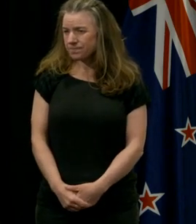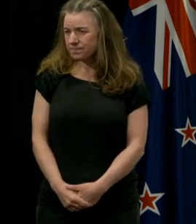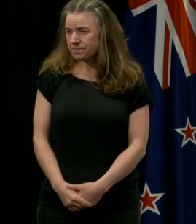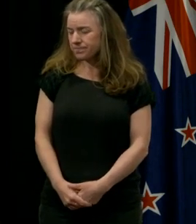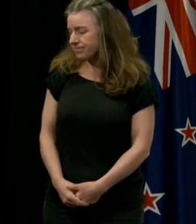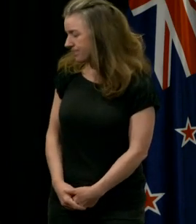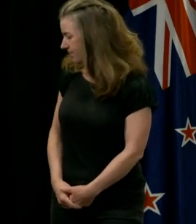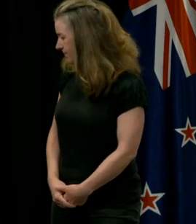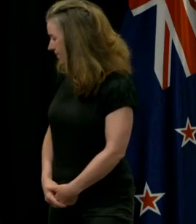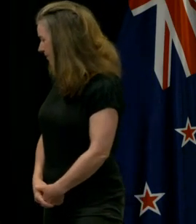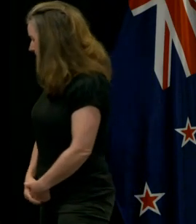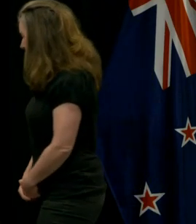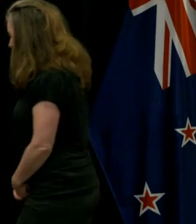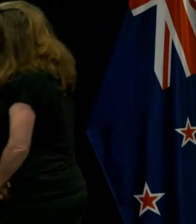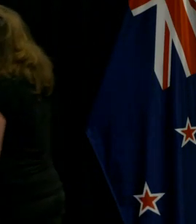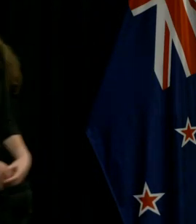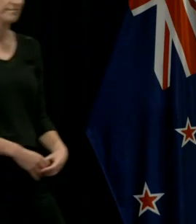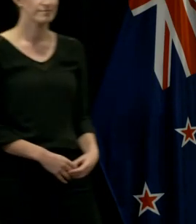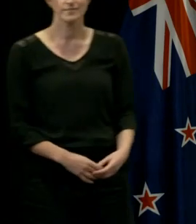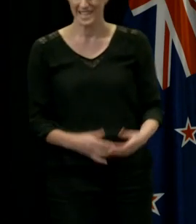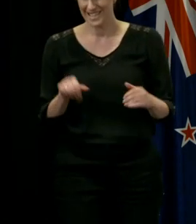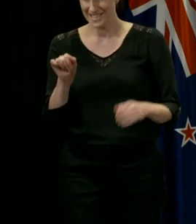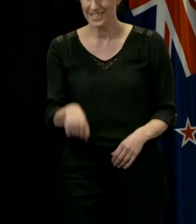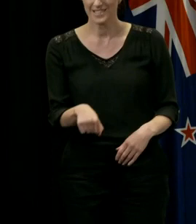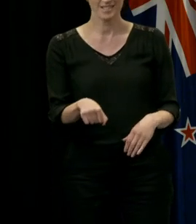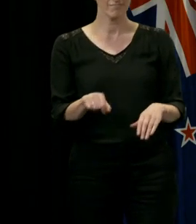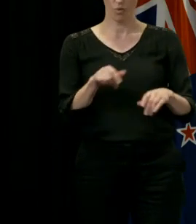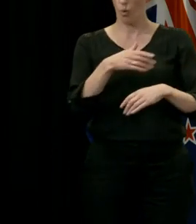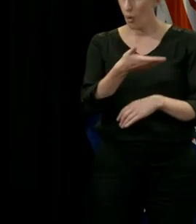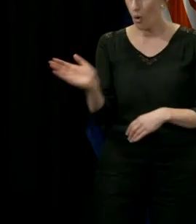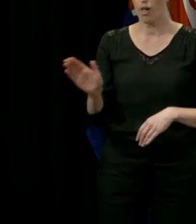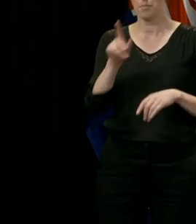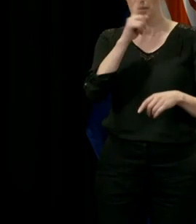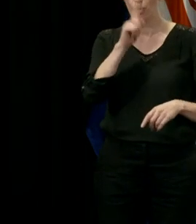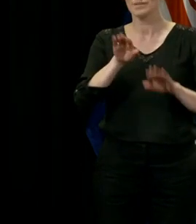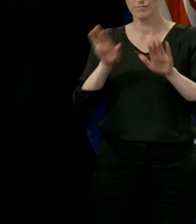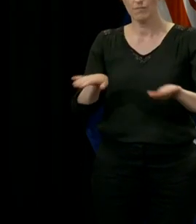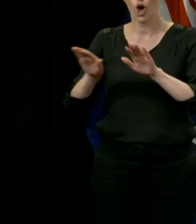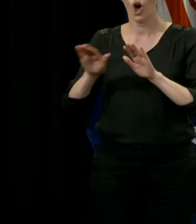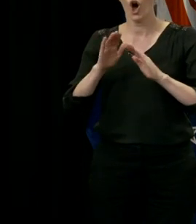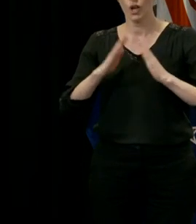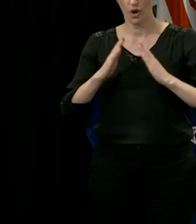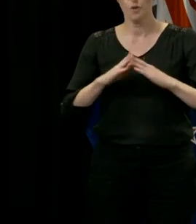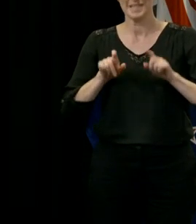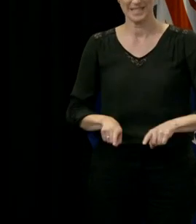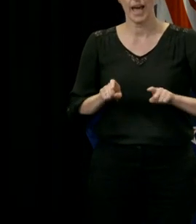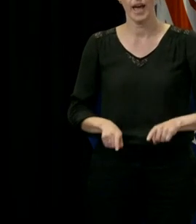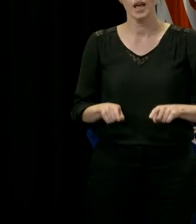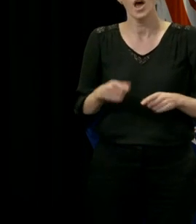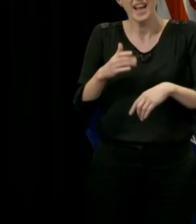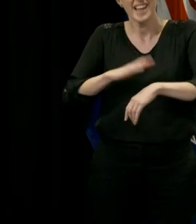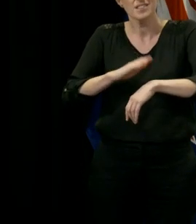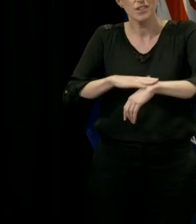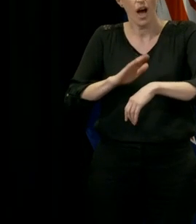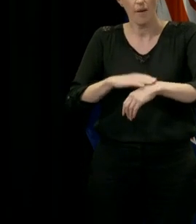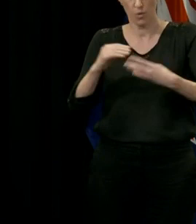time for us to get into a position where everything is settled into alert level 4. But I want people to apply that as